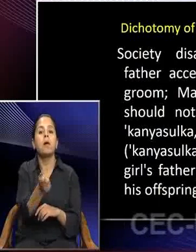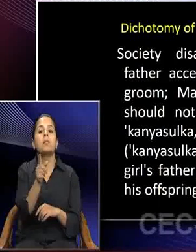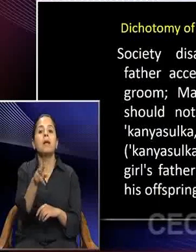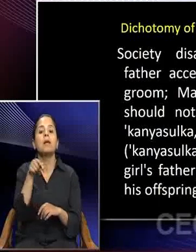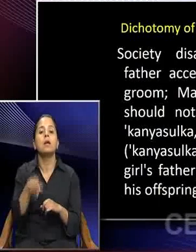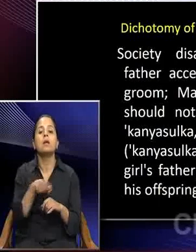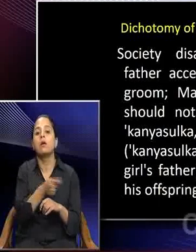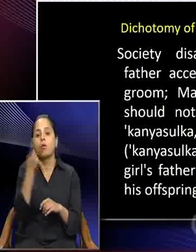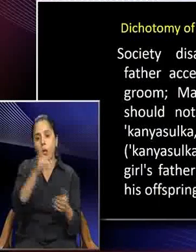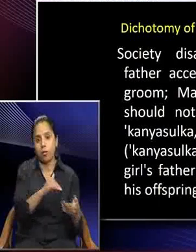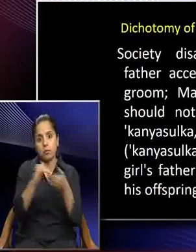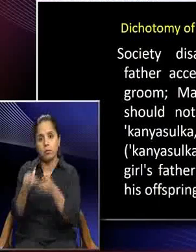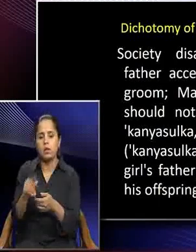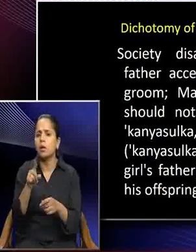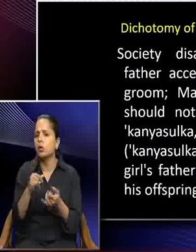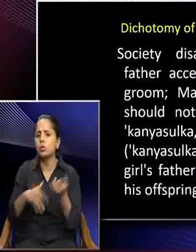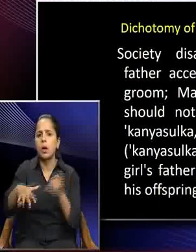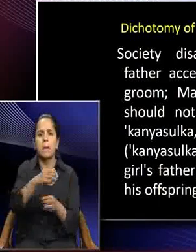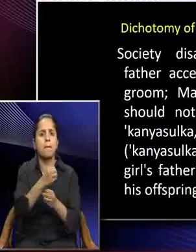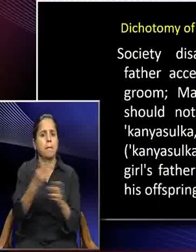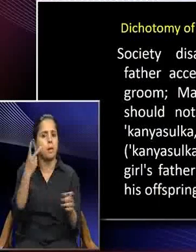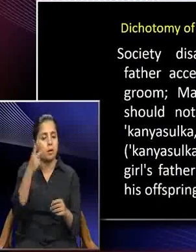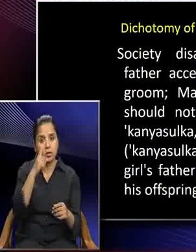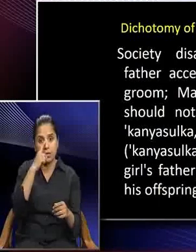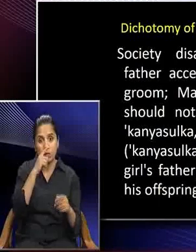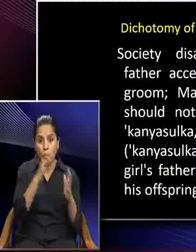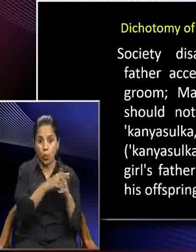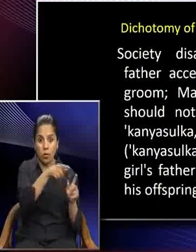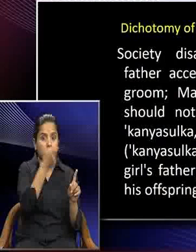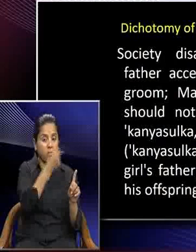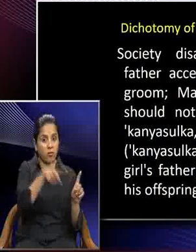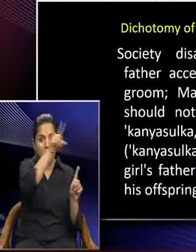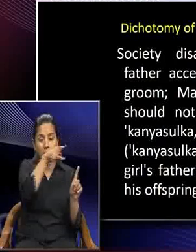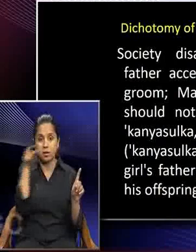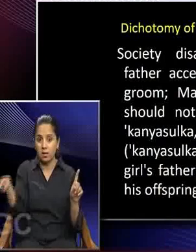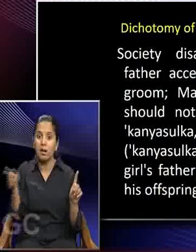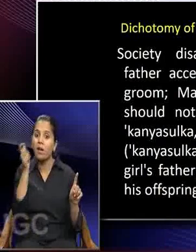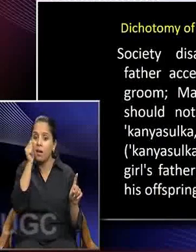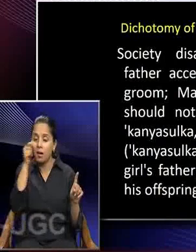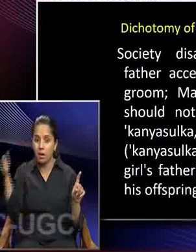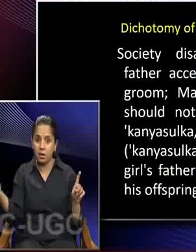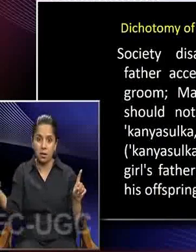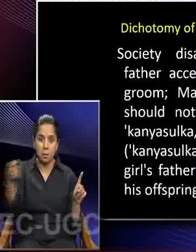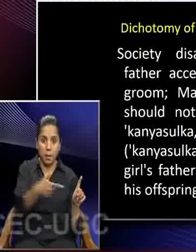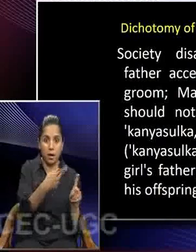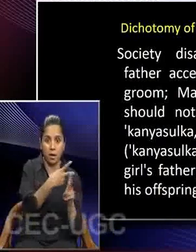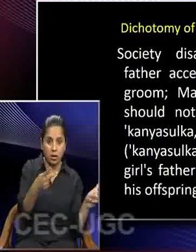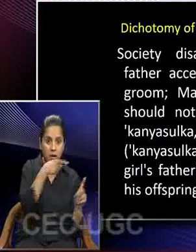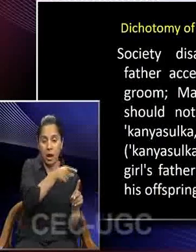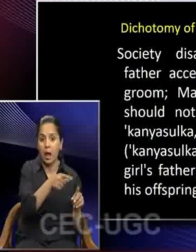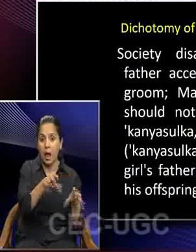Society largely disapproved of the bride's father accepting money from the groom's